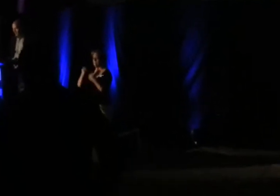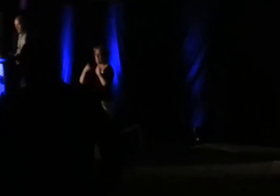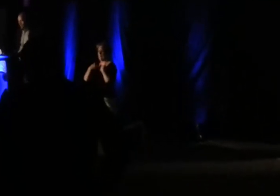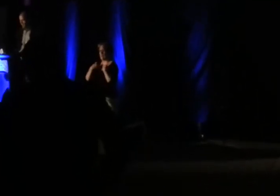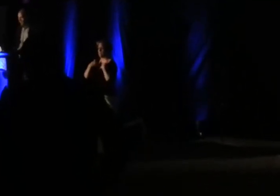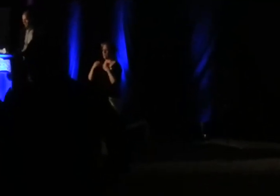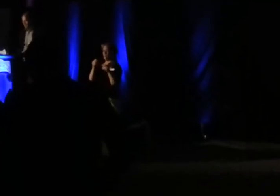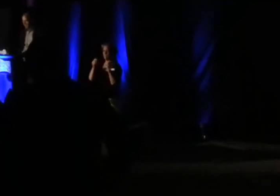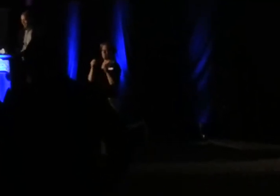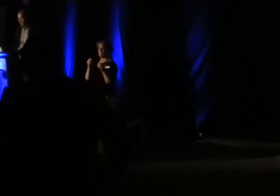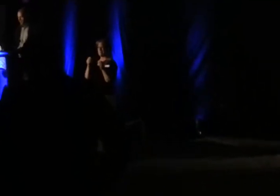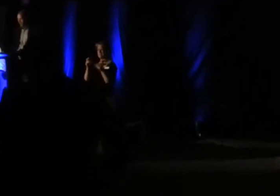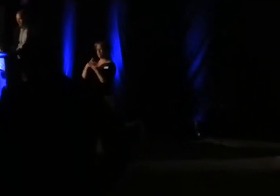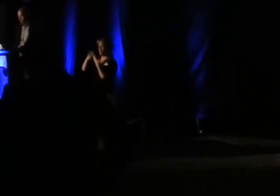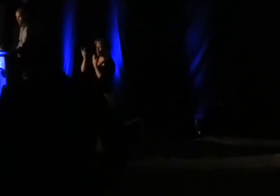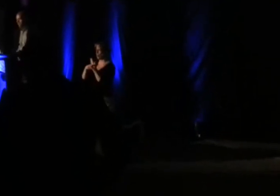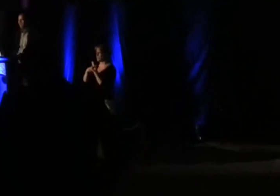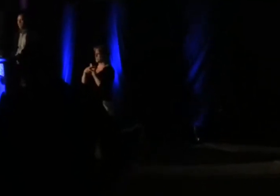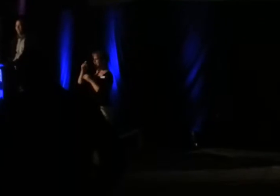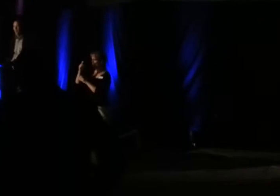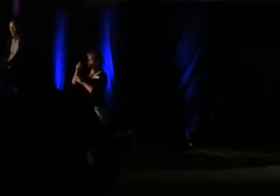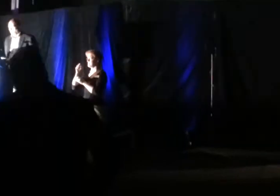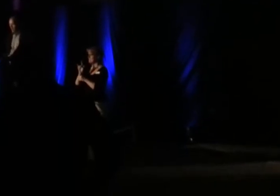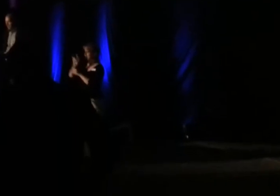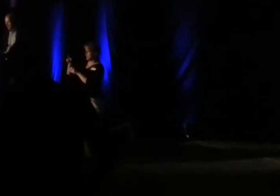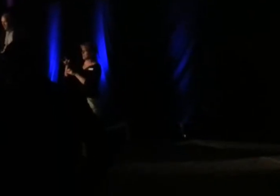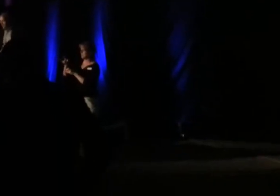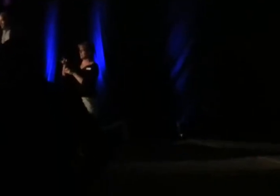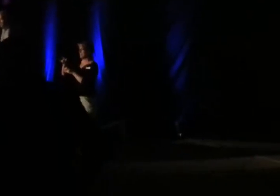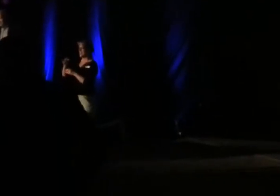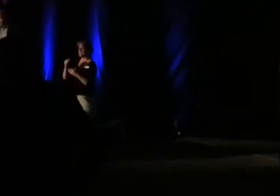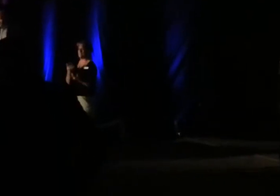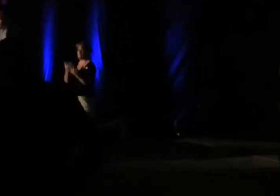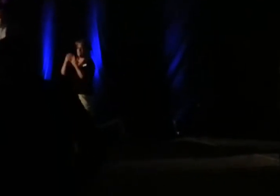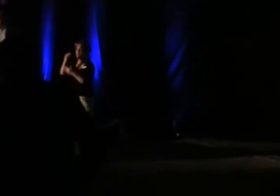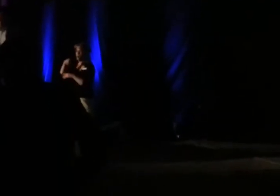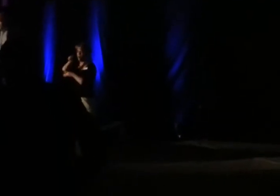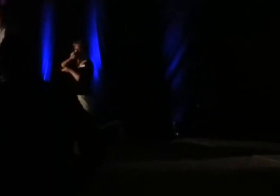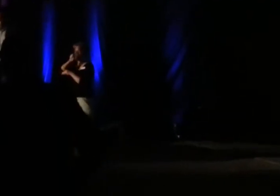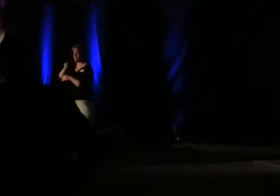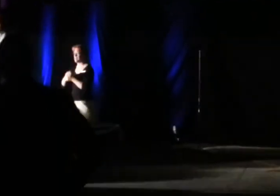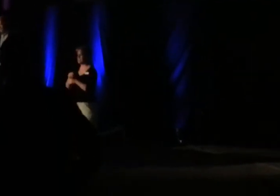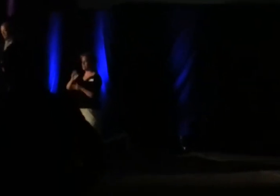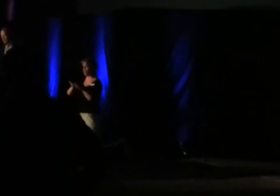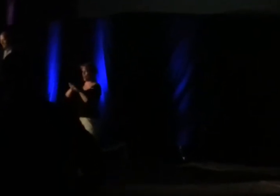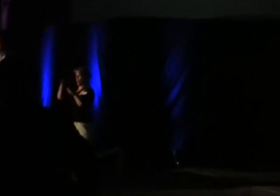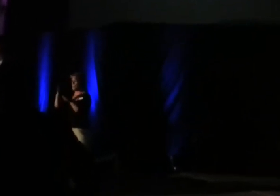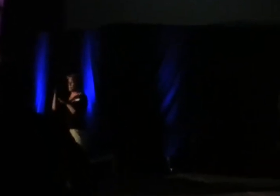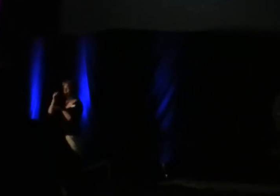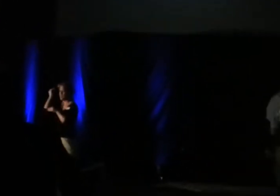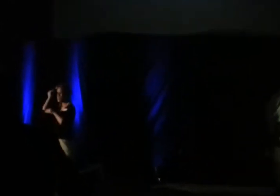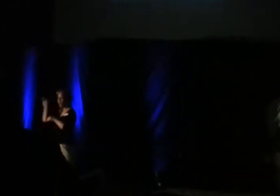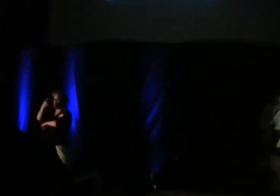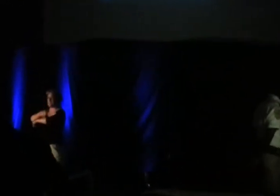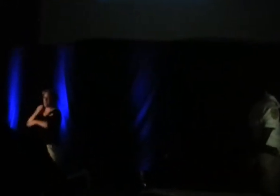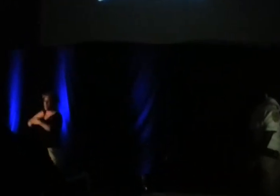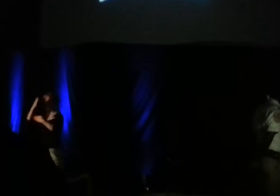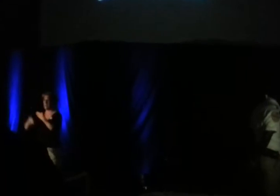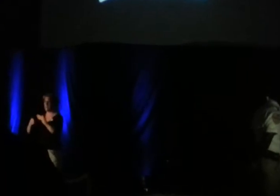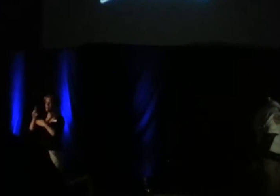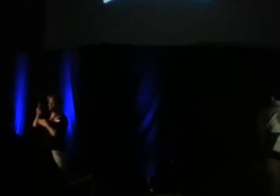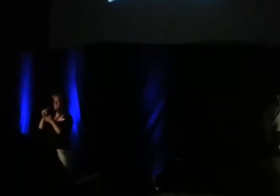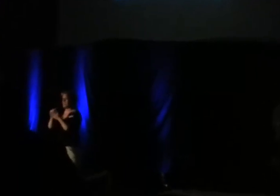property and rethemed it as our own. Firehawk opened on Memorial Day weekend 2007 at a total cost